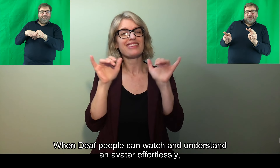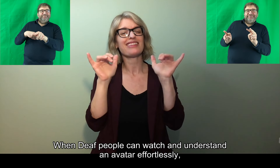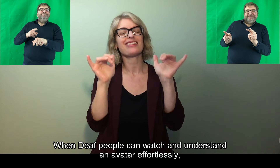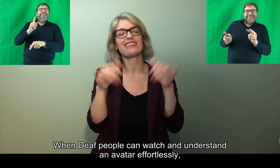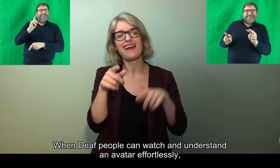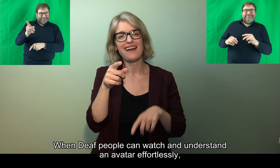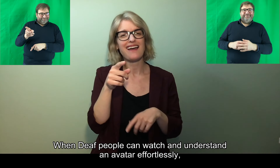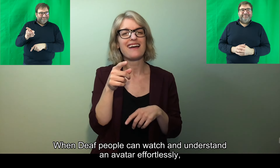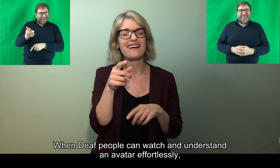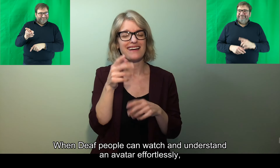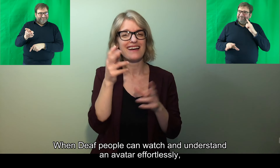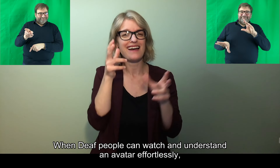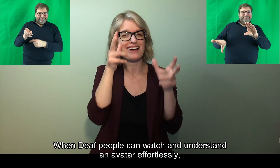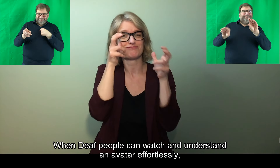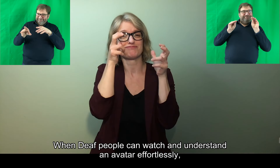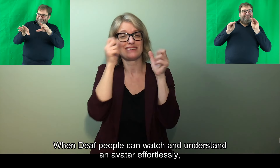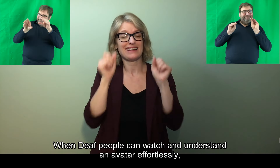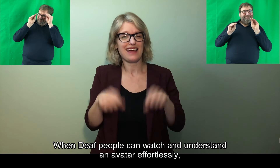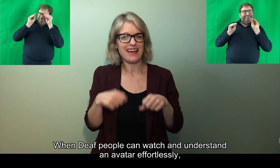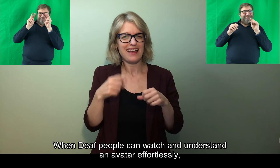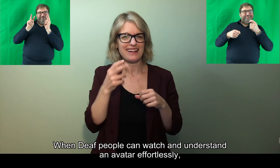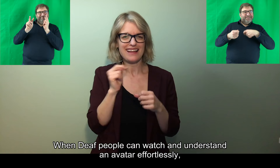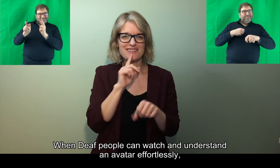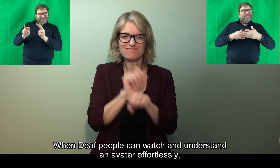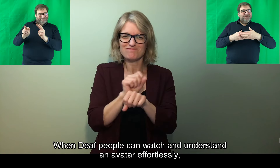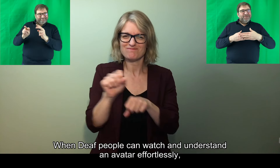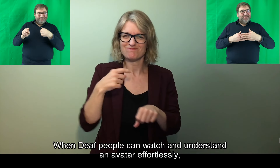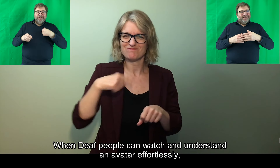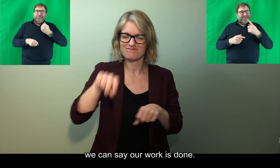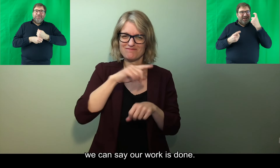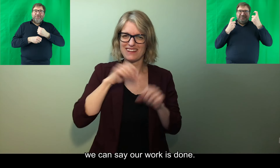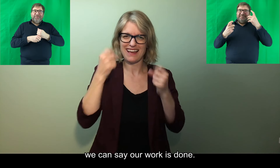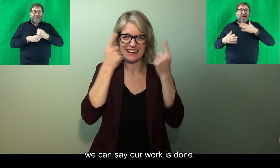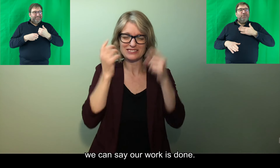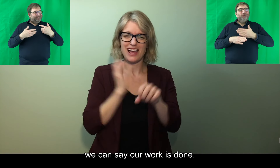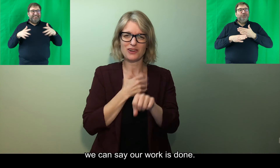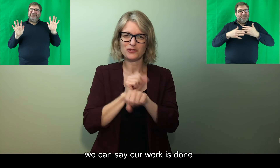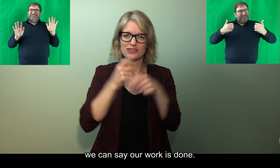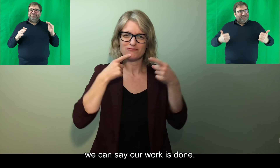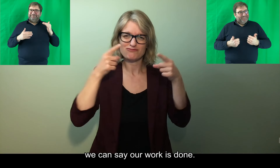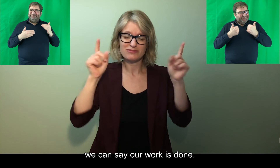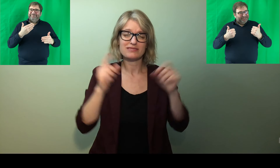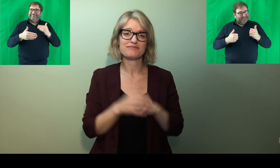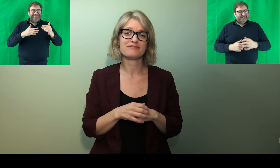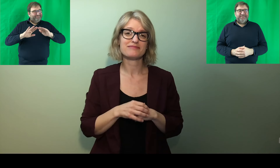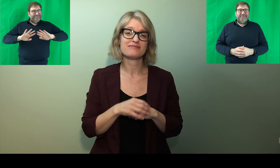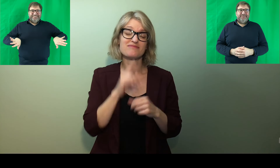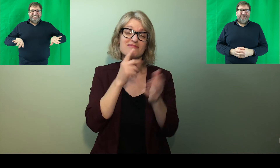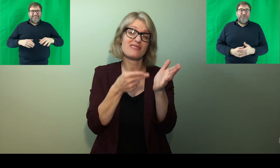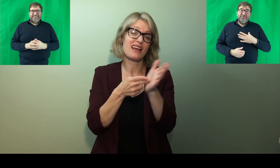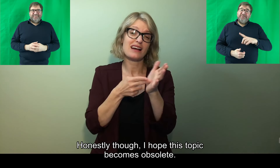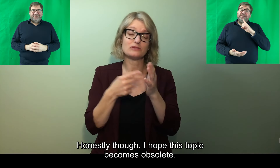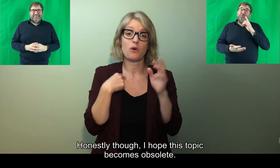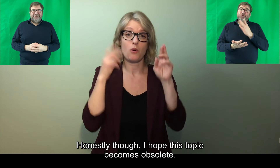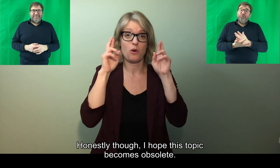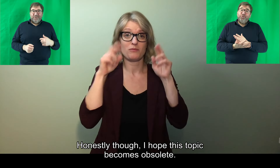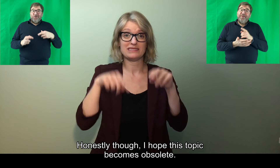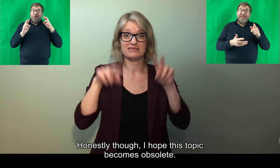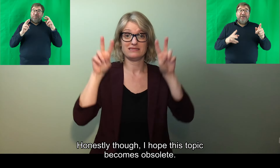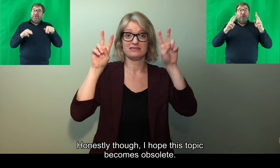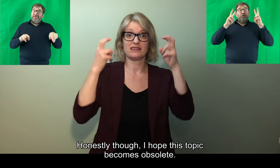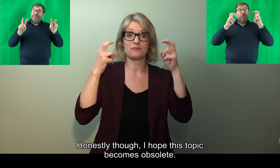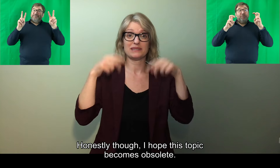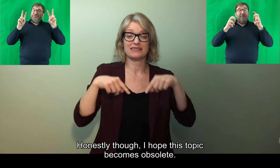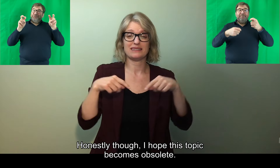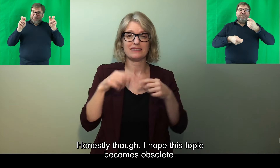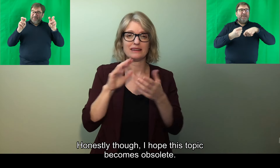can watch and understand an avatar effortlessly, we can say our work is done. Honestly, though,